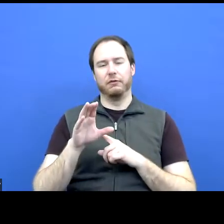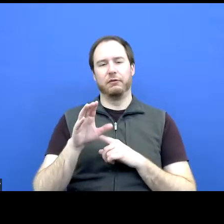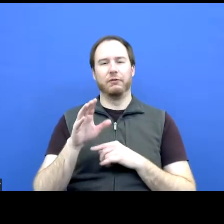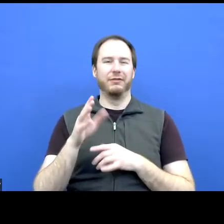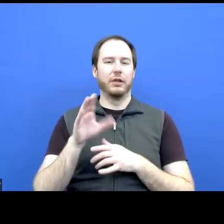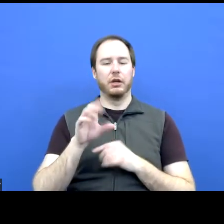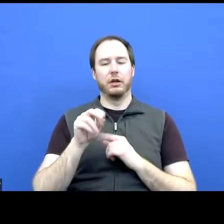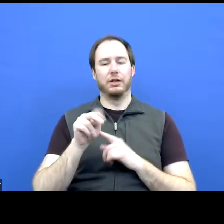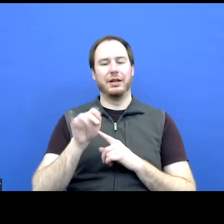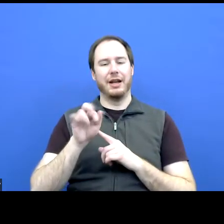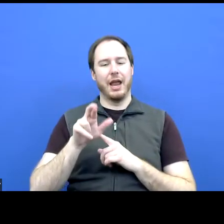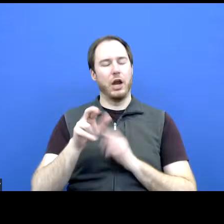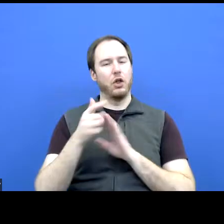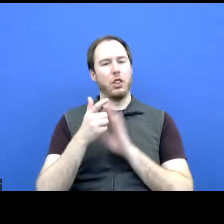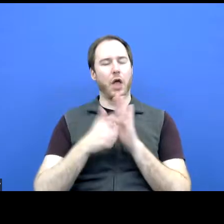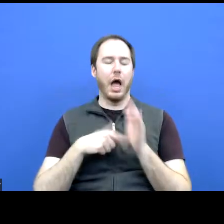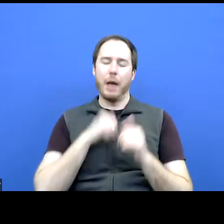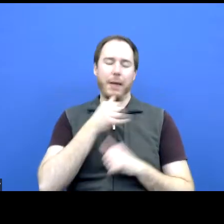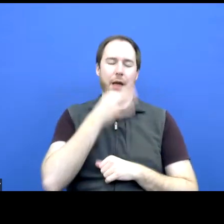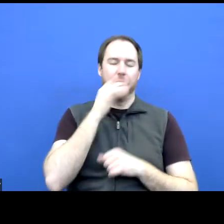license. But